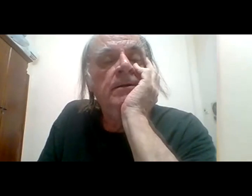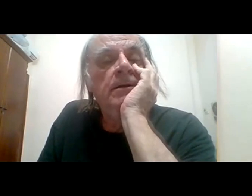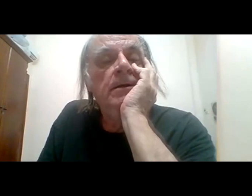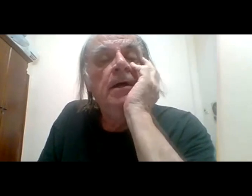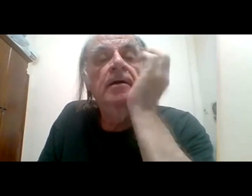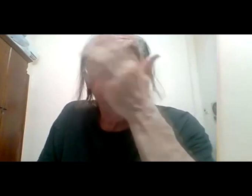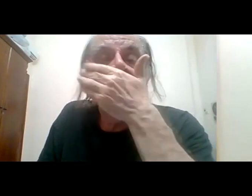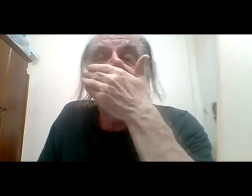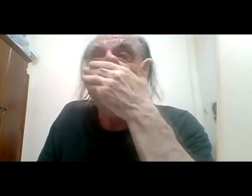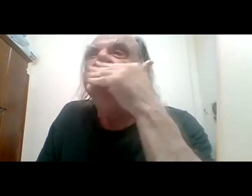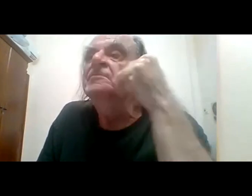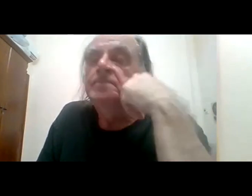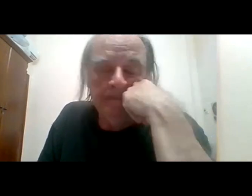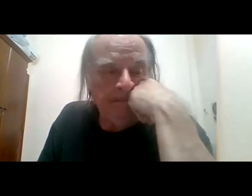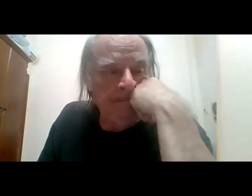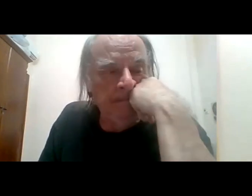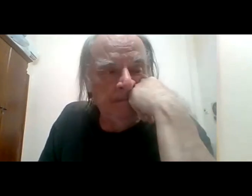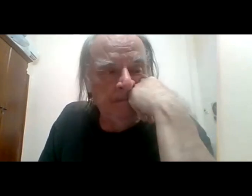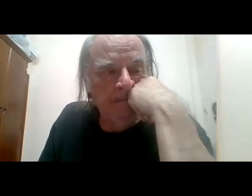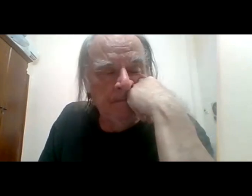one, how